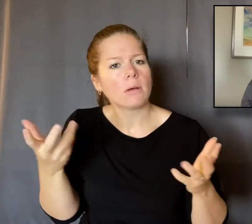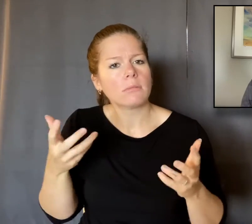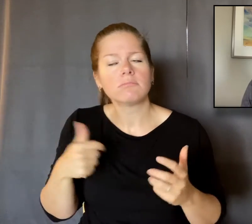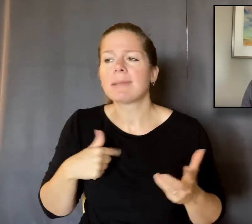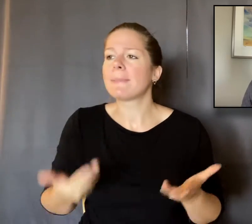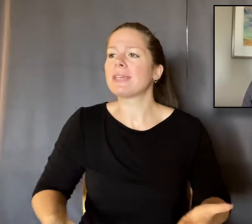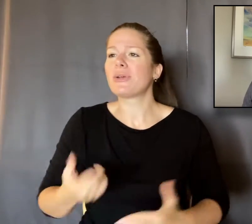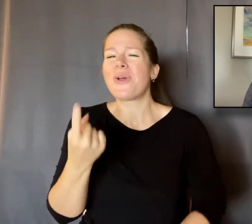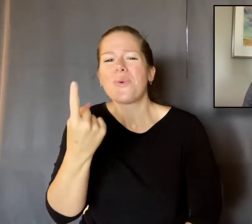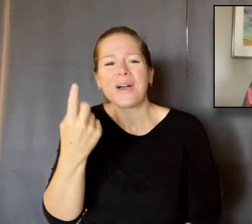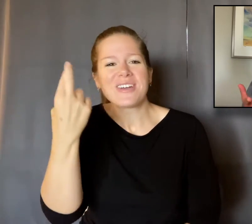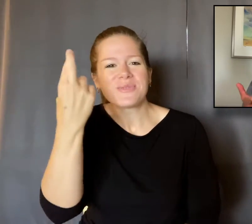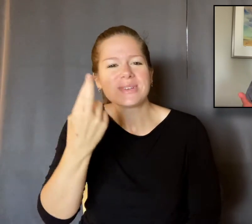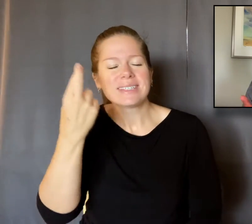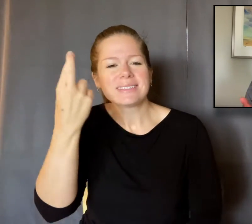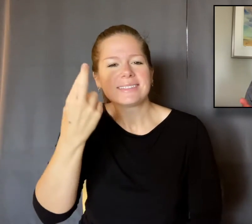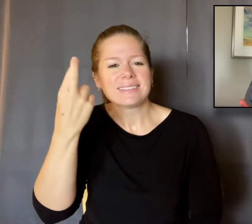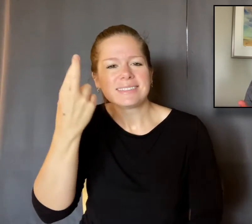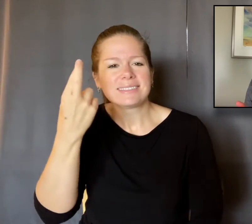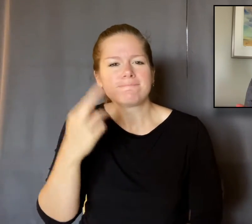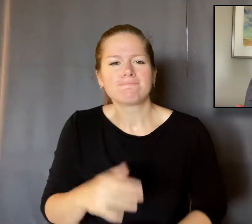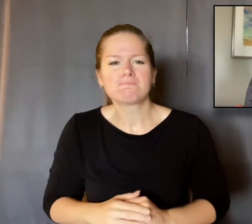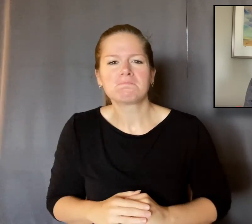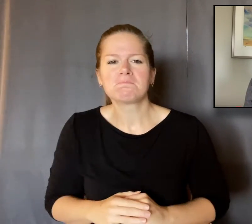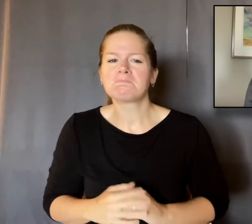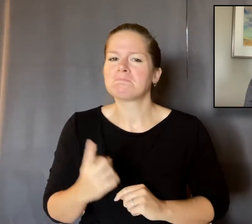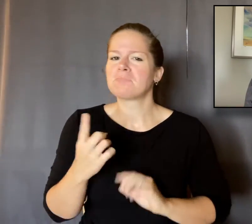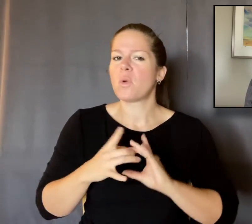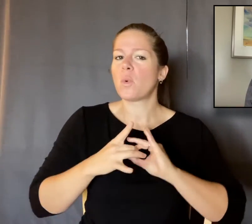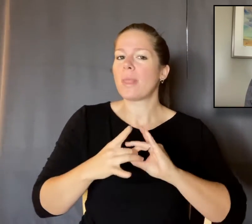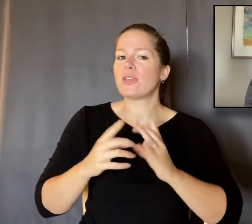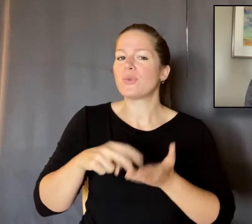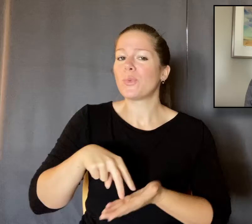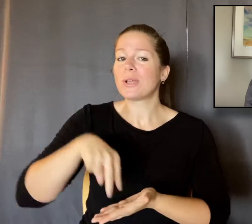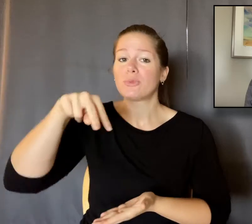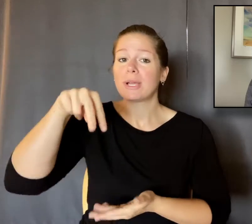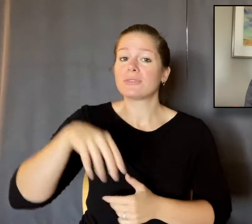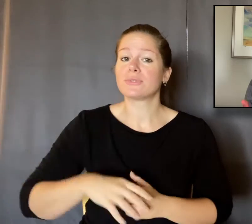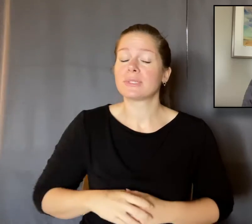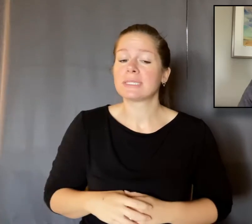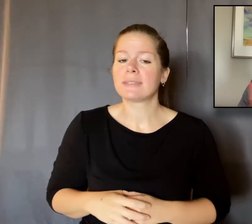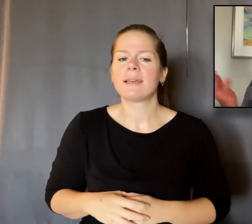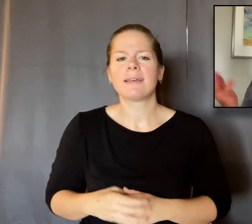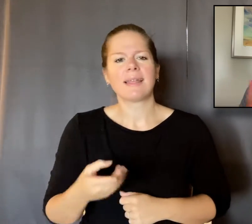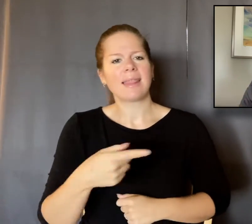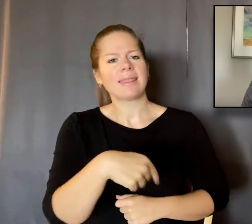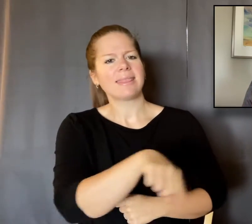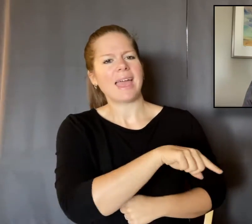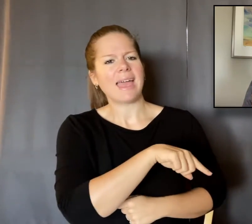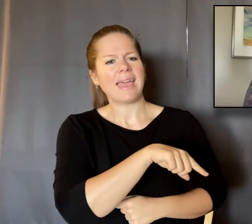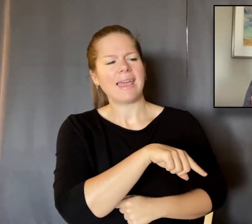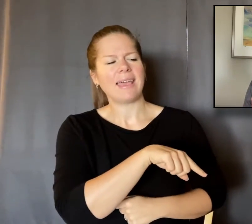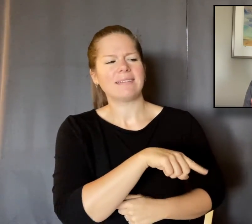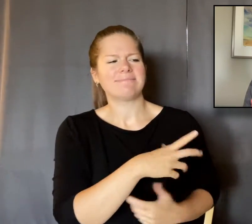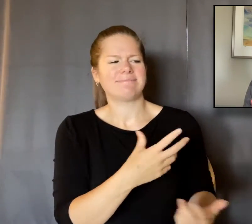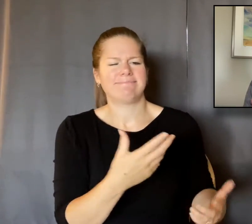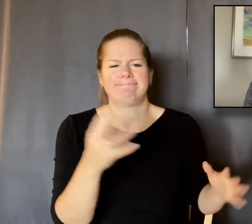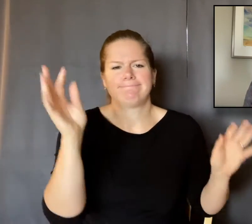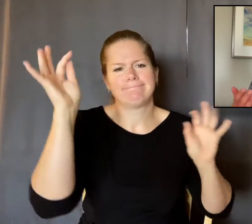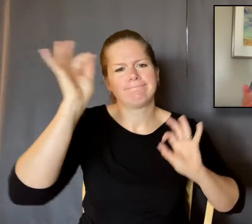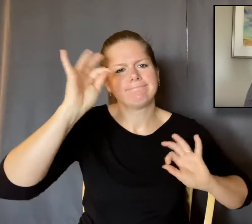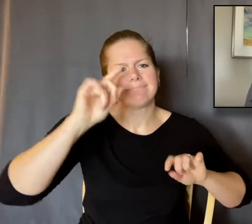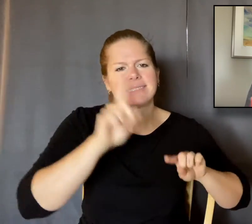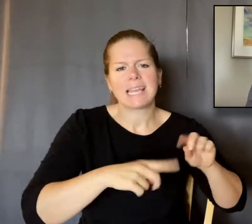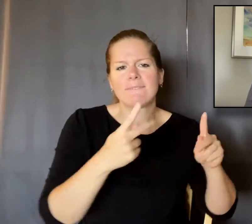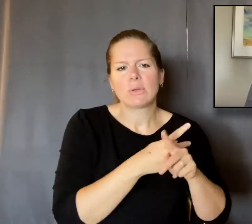reason, because of an issue with respect to the resurrection. These guys can't figure out what they